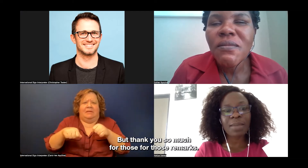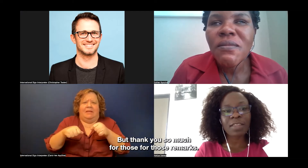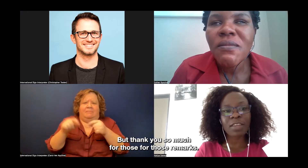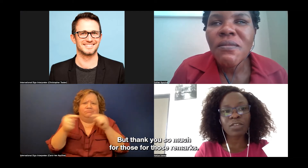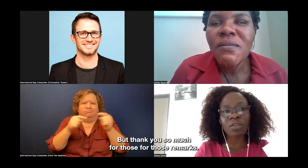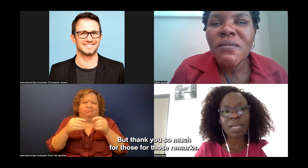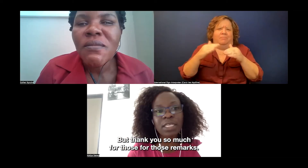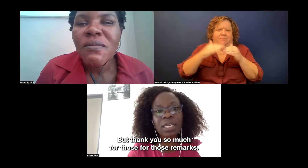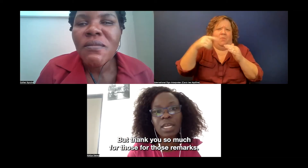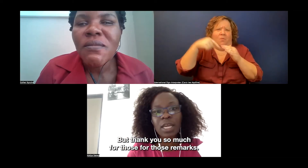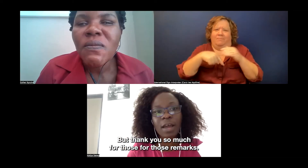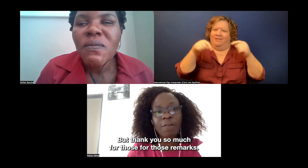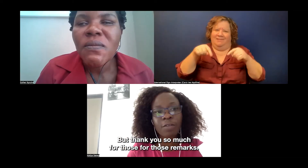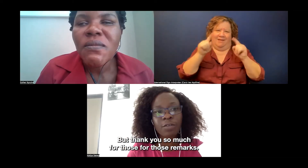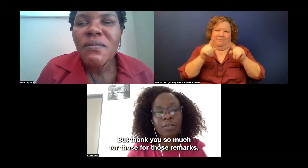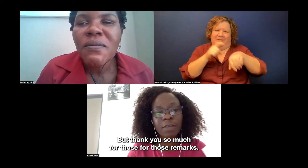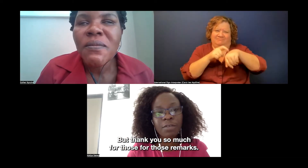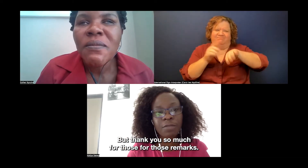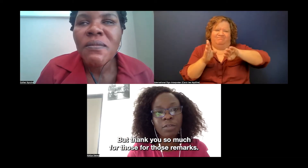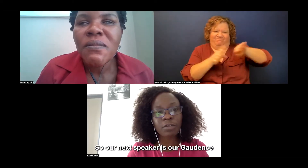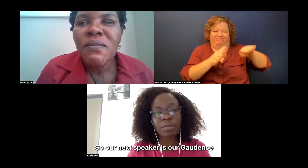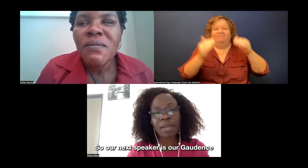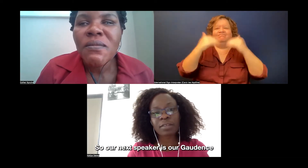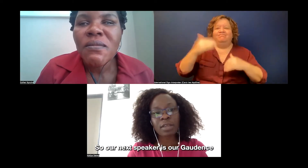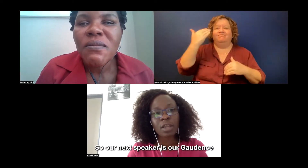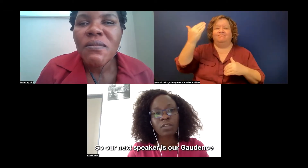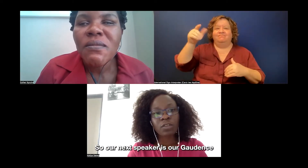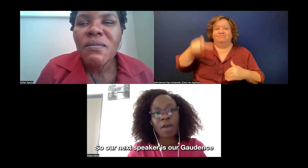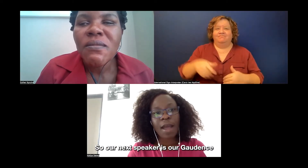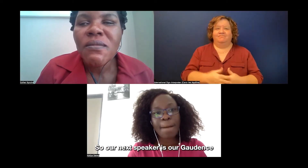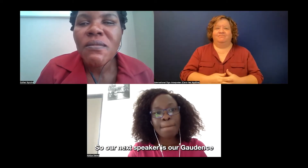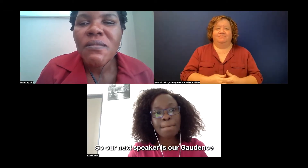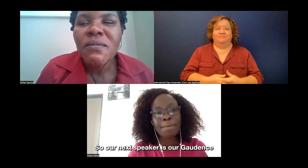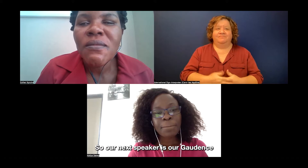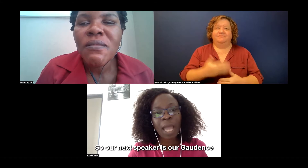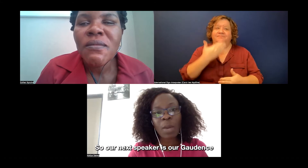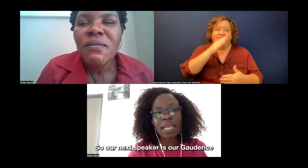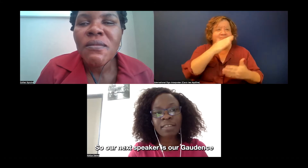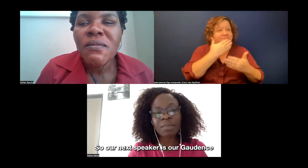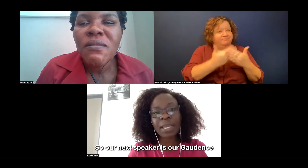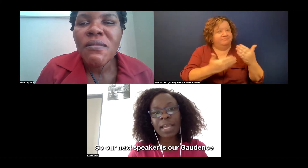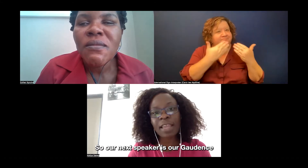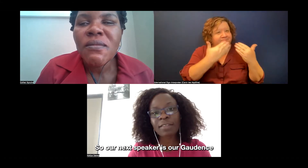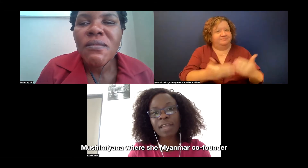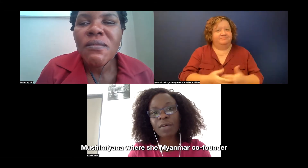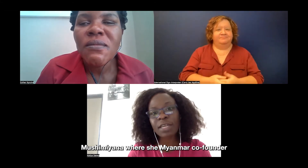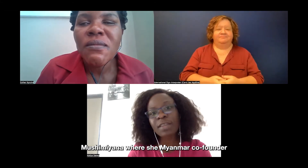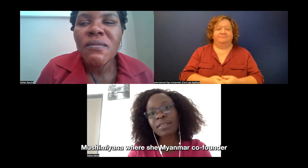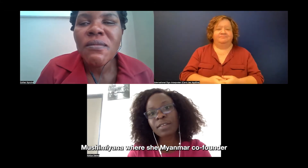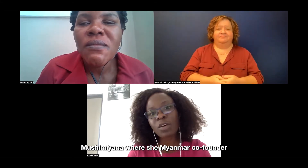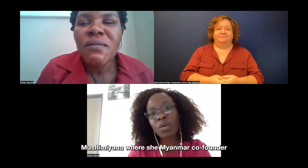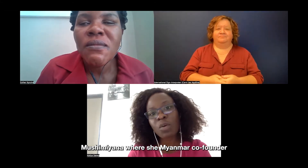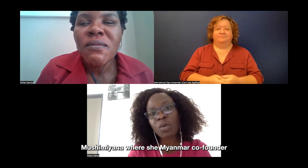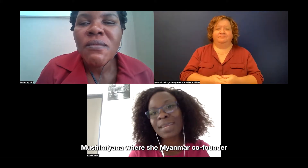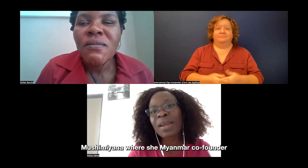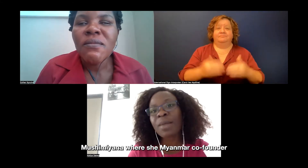speaker. But thank you so much for those remarks. So our next speaker is Gaudence